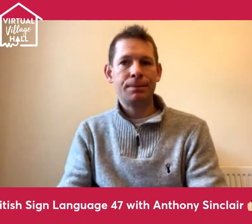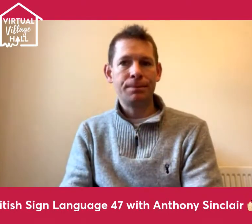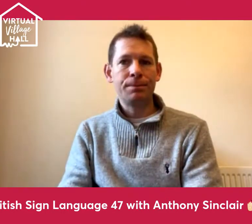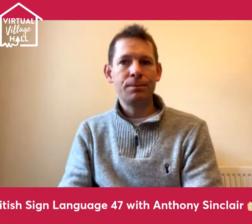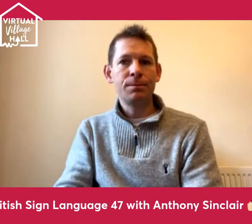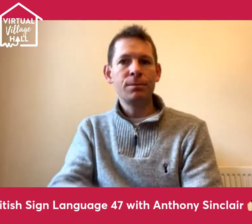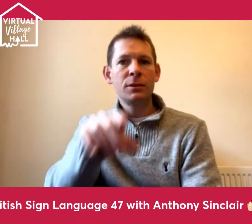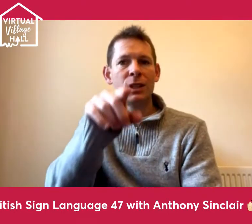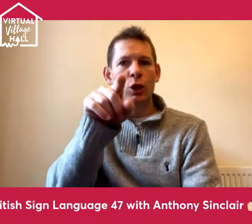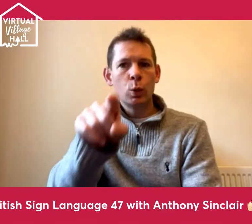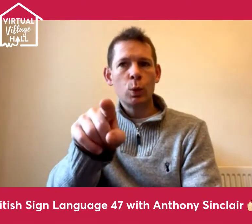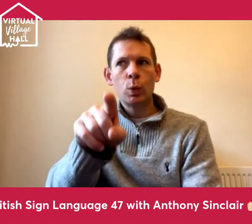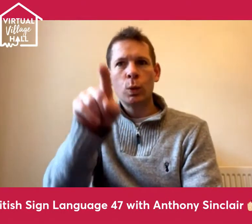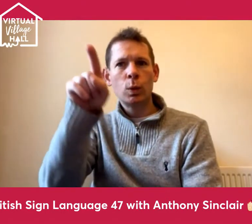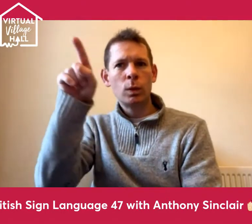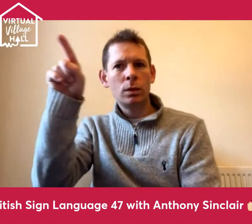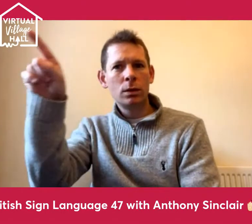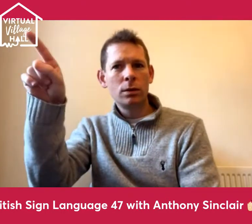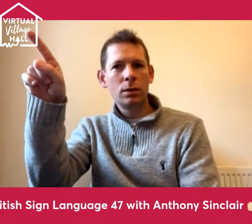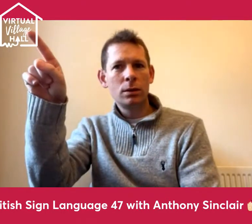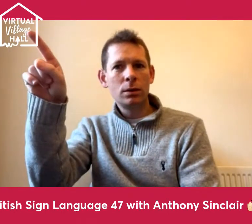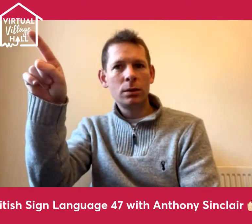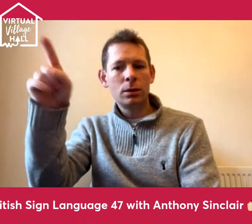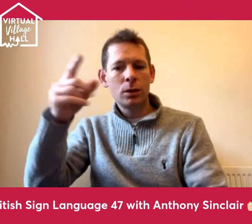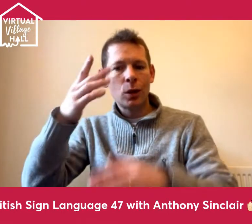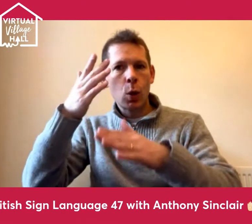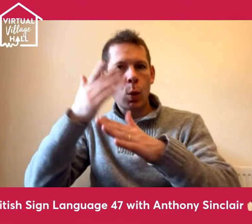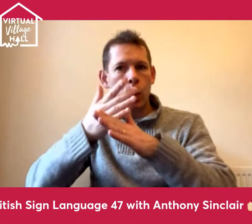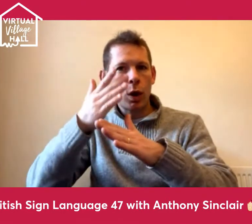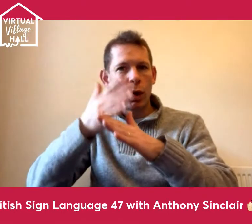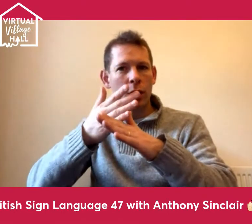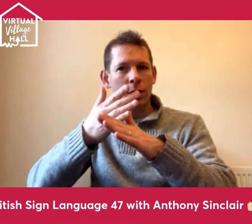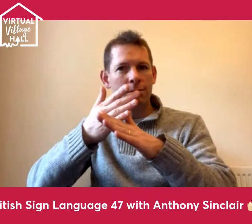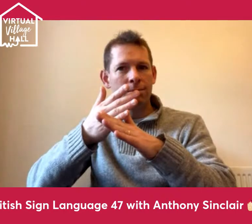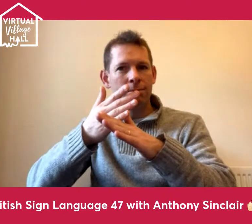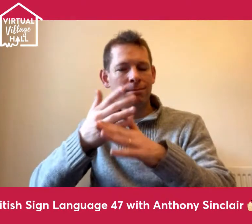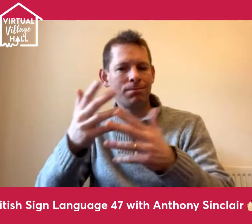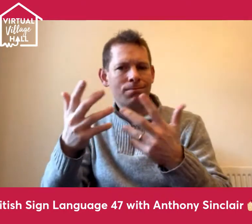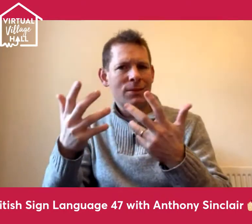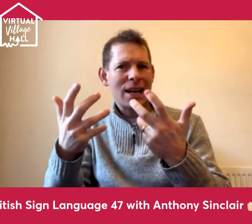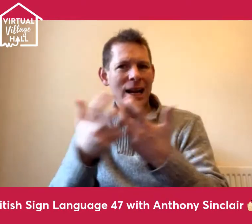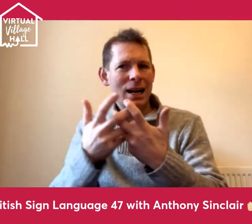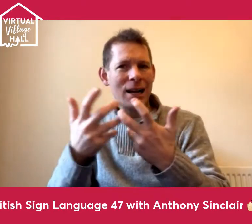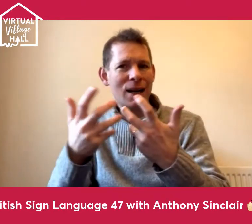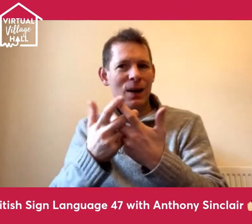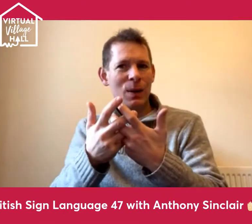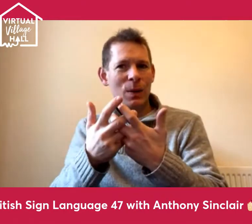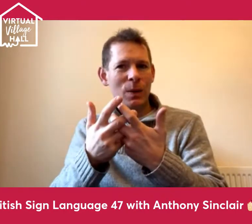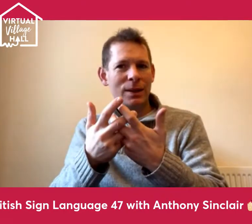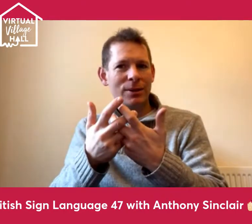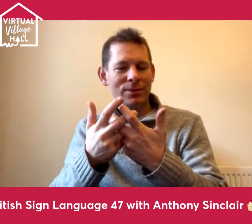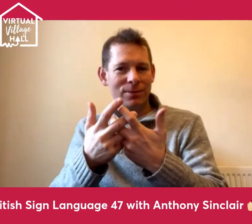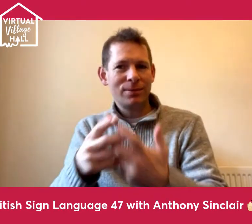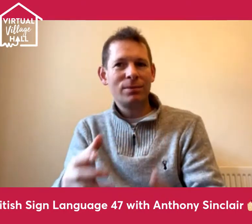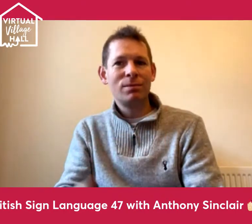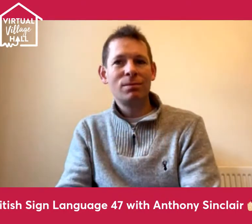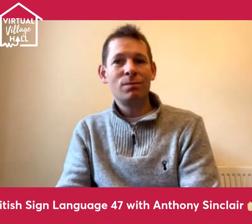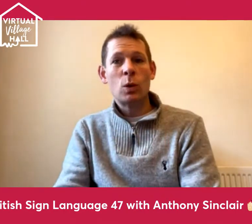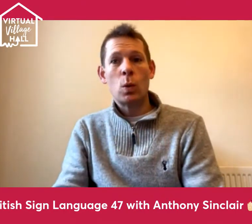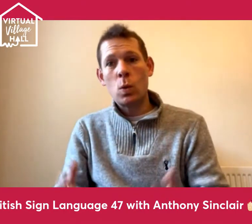So the question is, you get to work. How? That's how it's signed